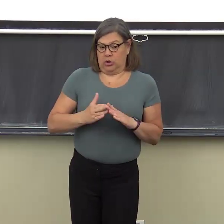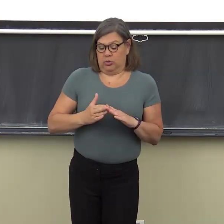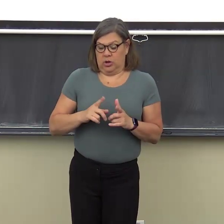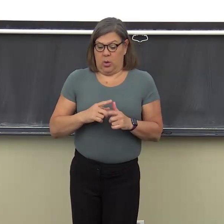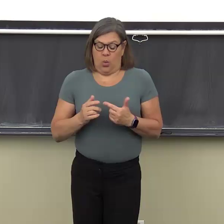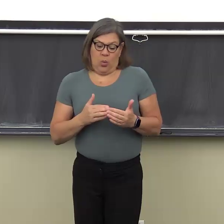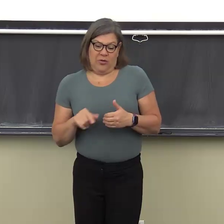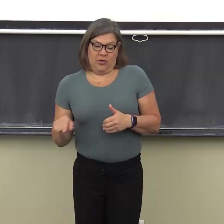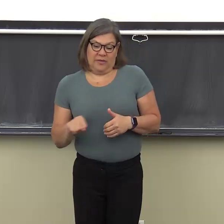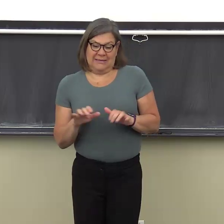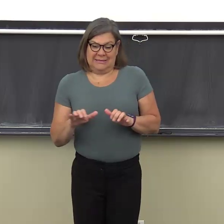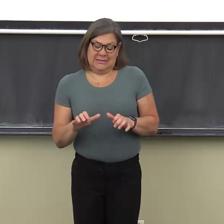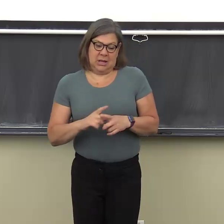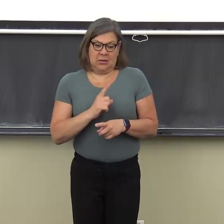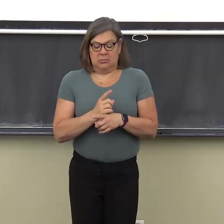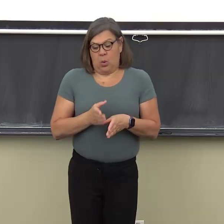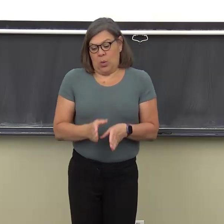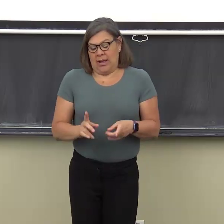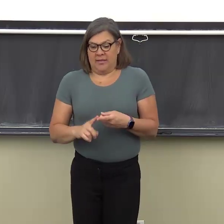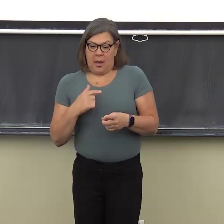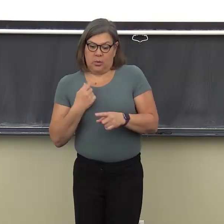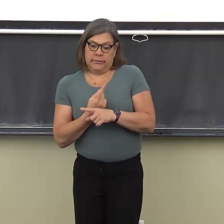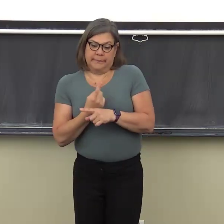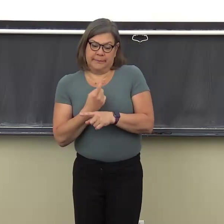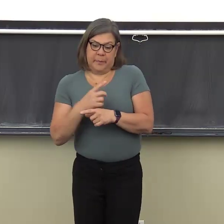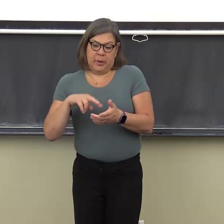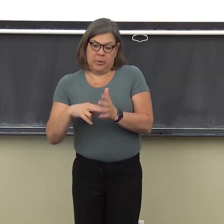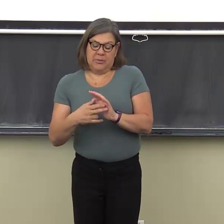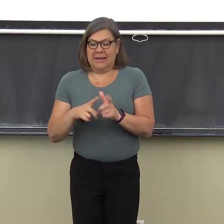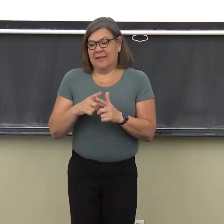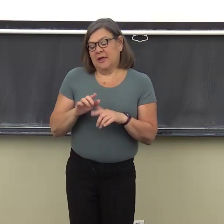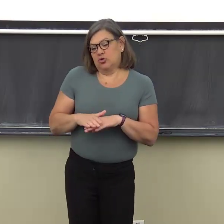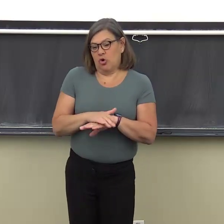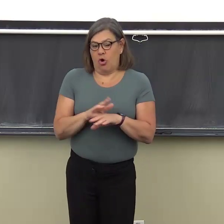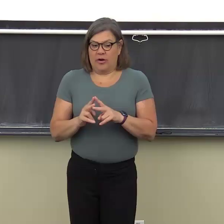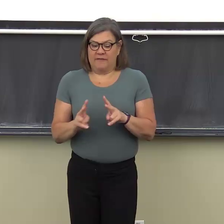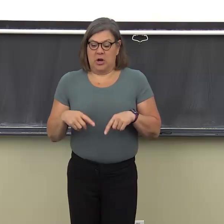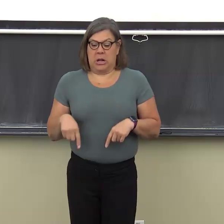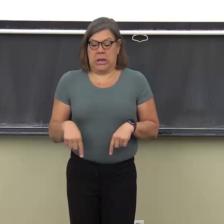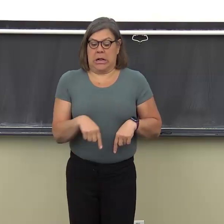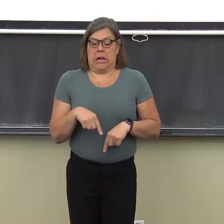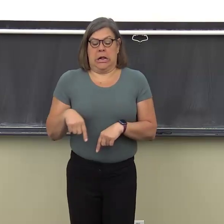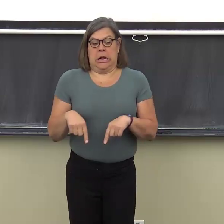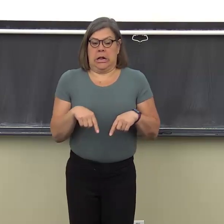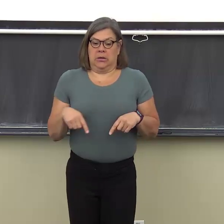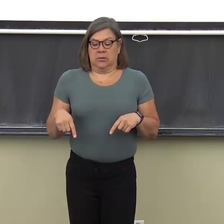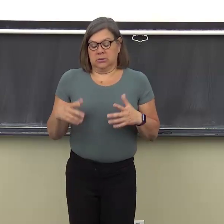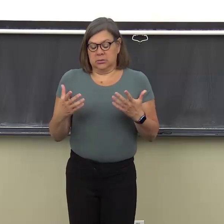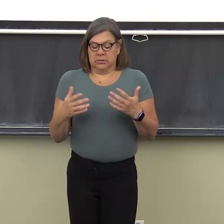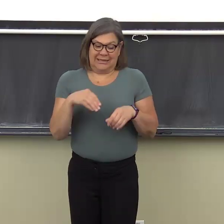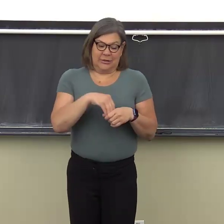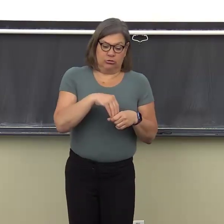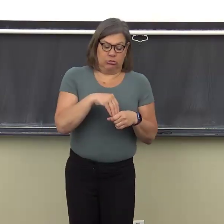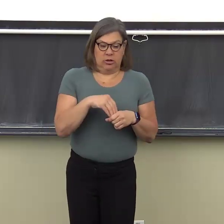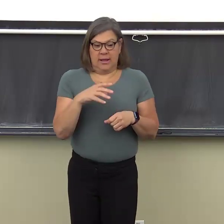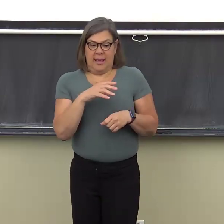actually done the way that would, suit everyone's purpose. And then you're on a very shaky surface internally, and I